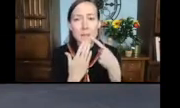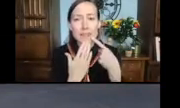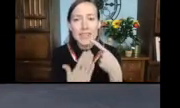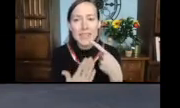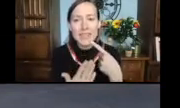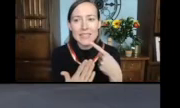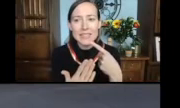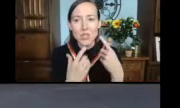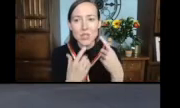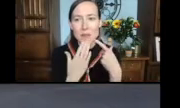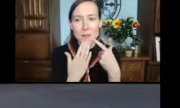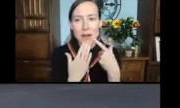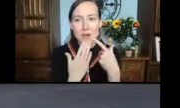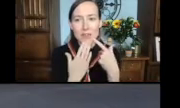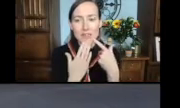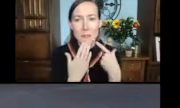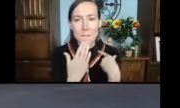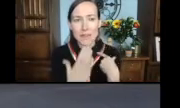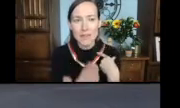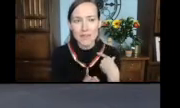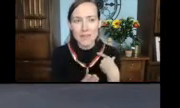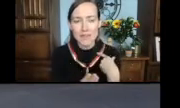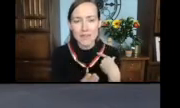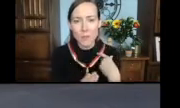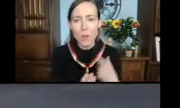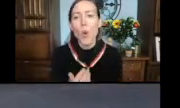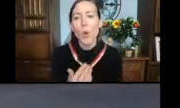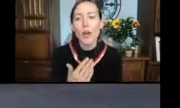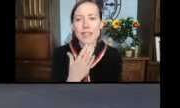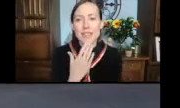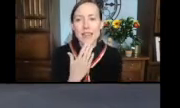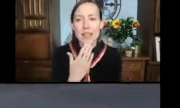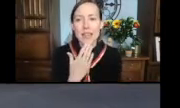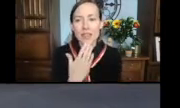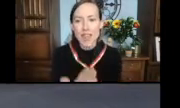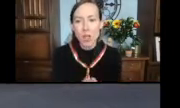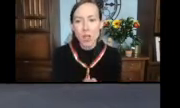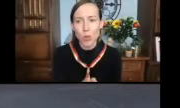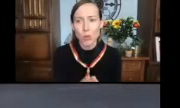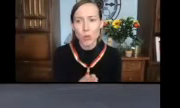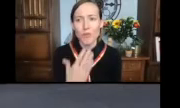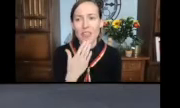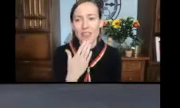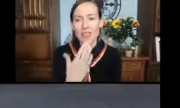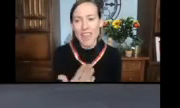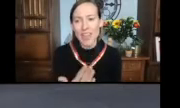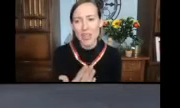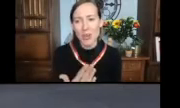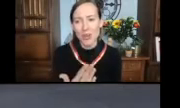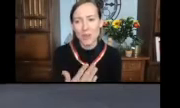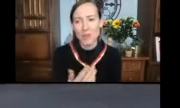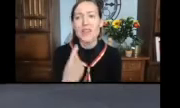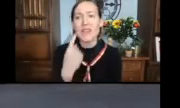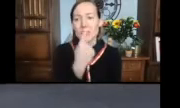say, please. Do you see my mouth? I say, please. Or I can say, thank you. Thank